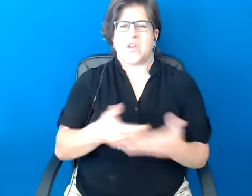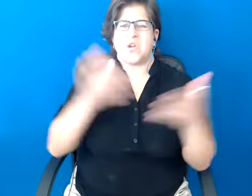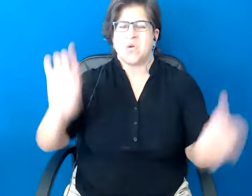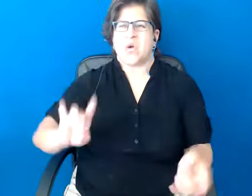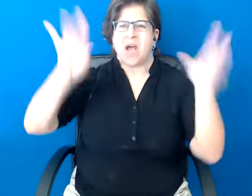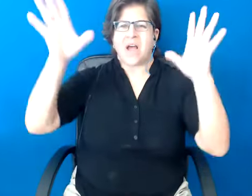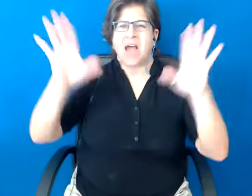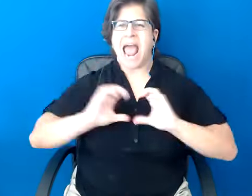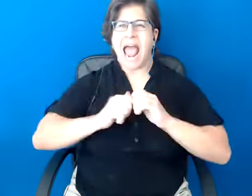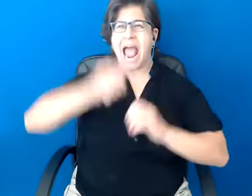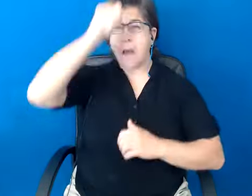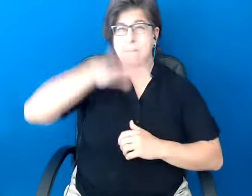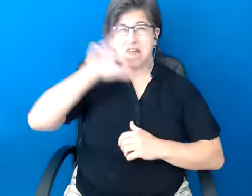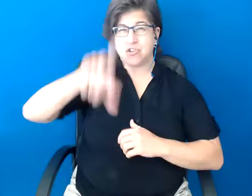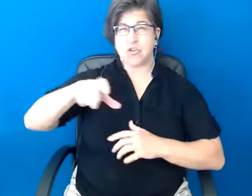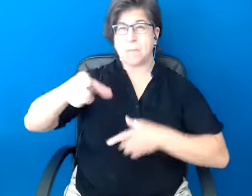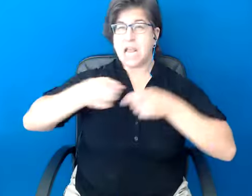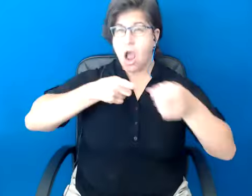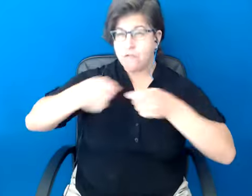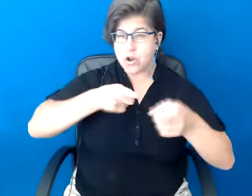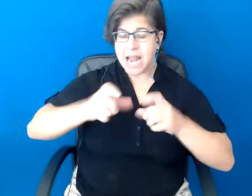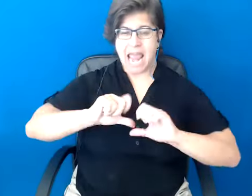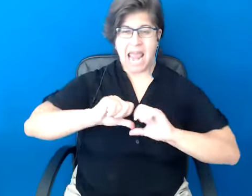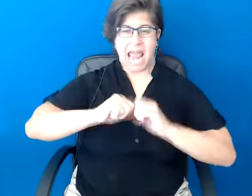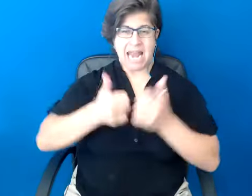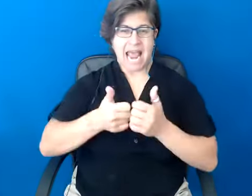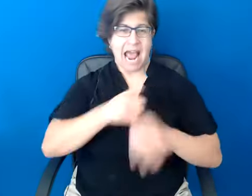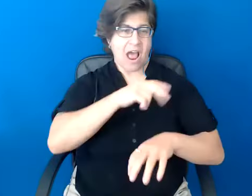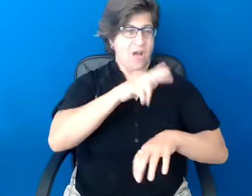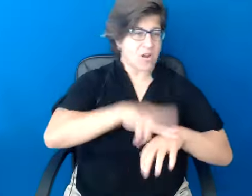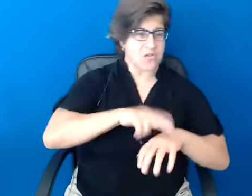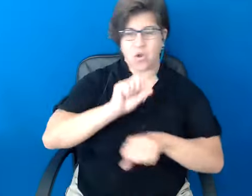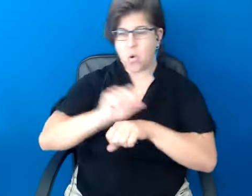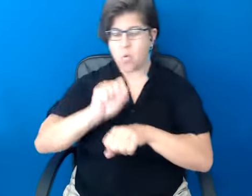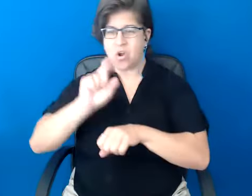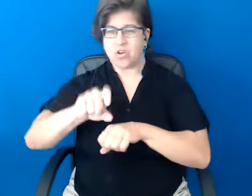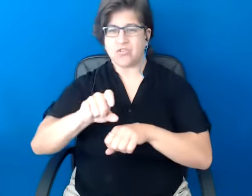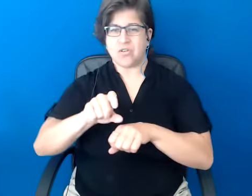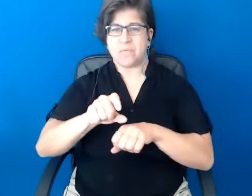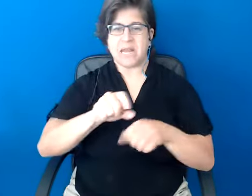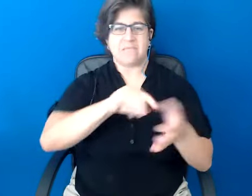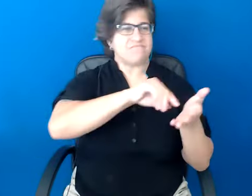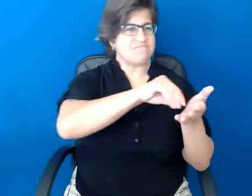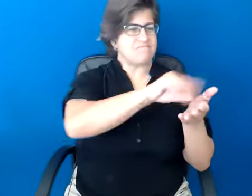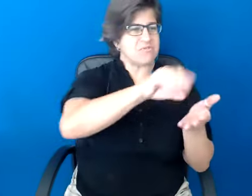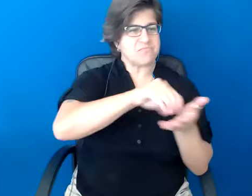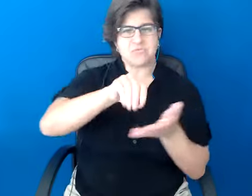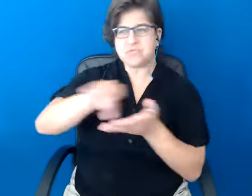imminent possibility of a fresh Holocaust to determine how men shall be governed, and how the products of